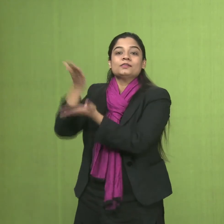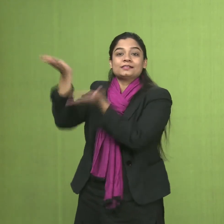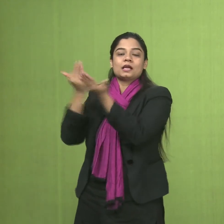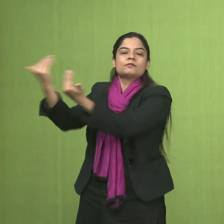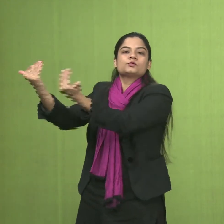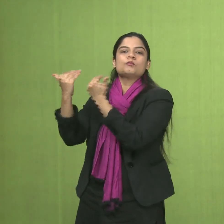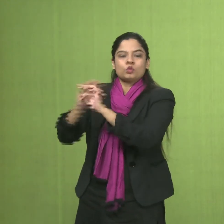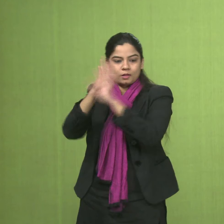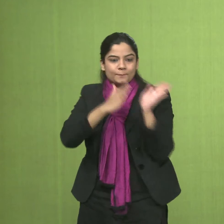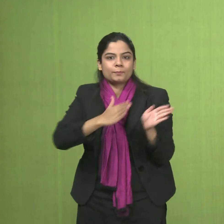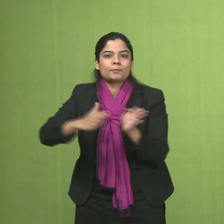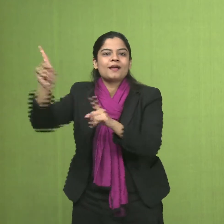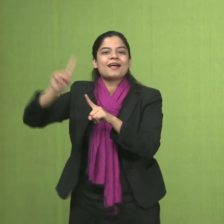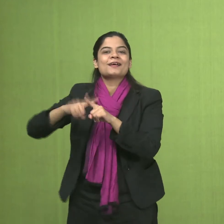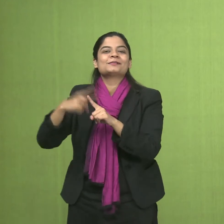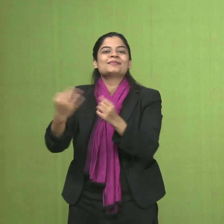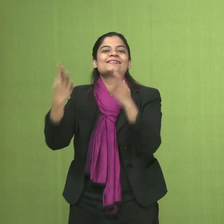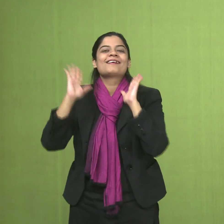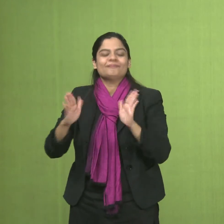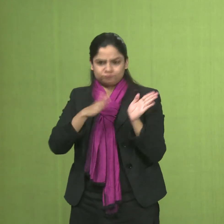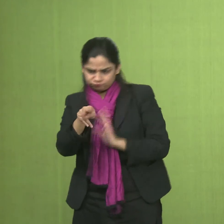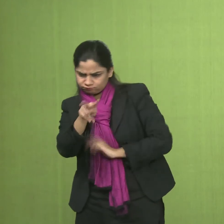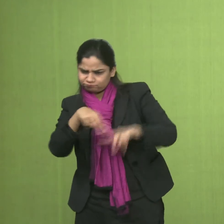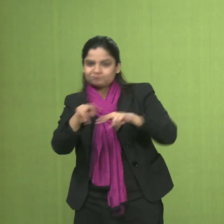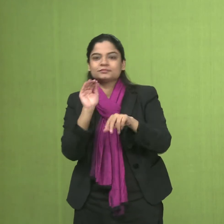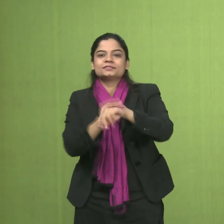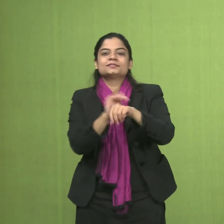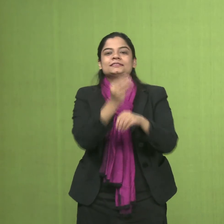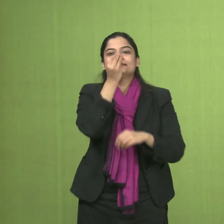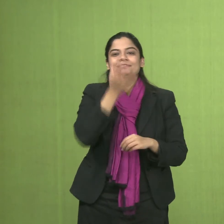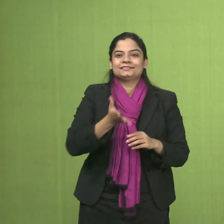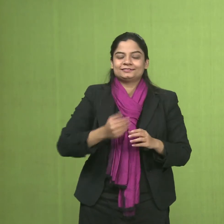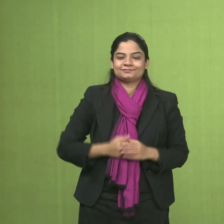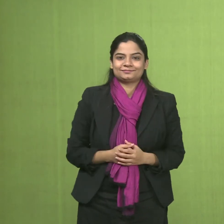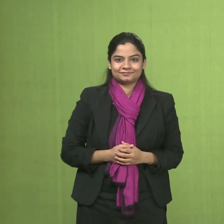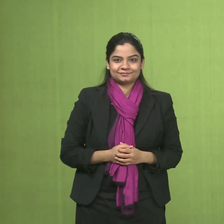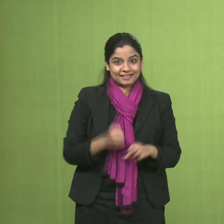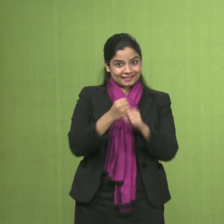and call for help in case you need it, because they are the experts and they will be able to tell you if there is a gas leakage.